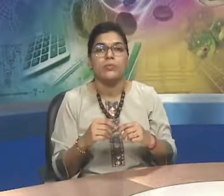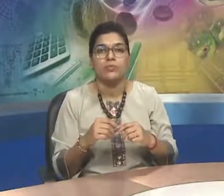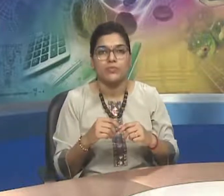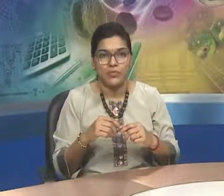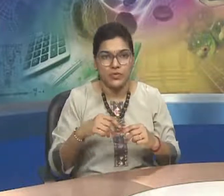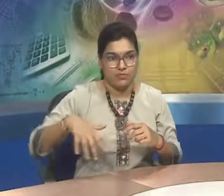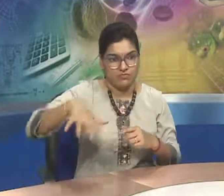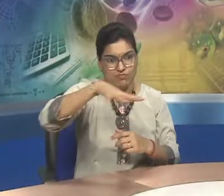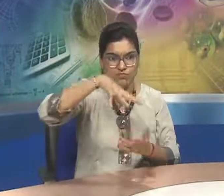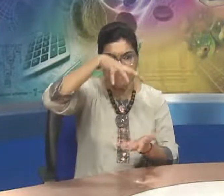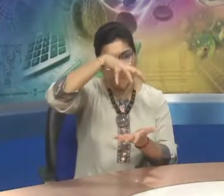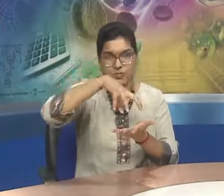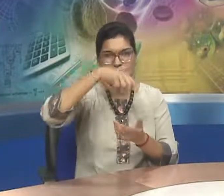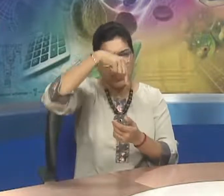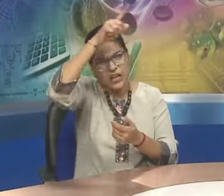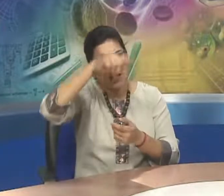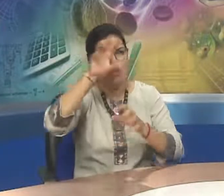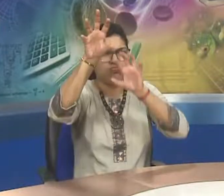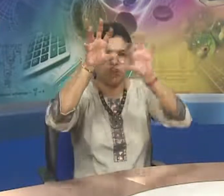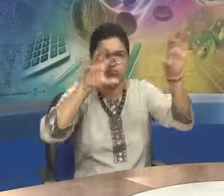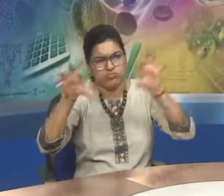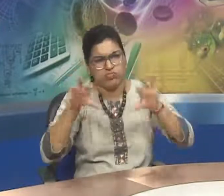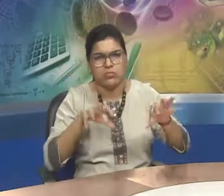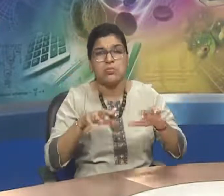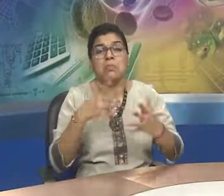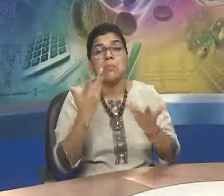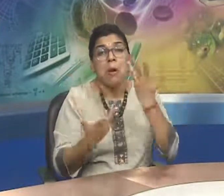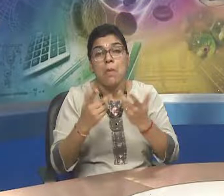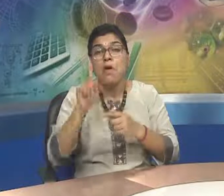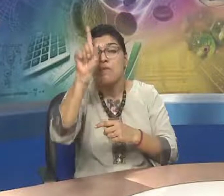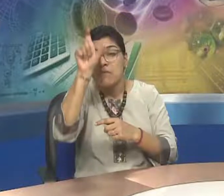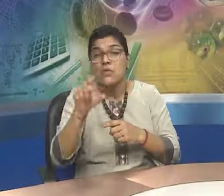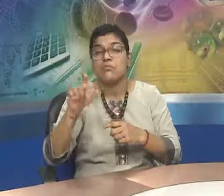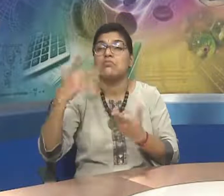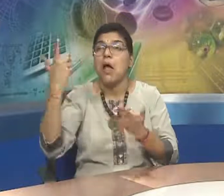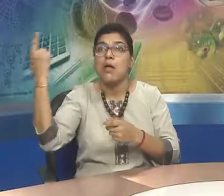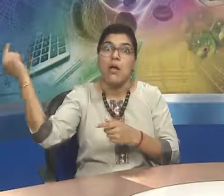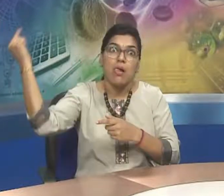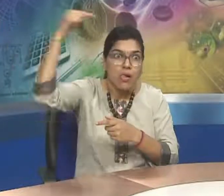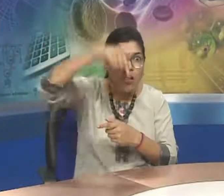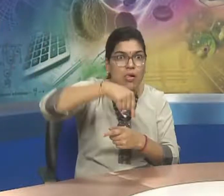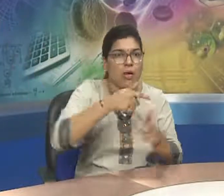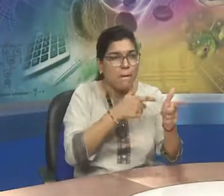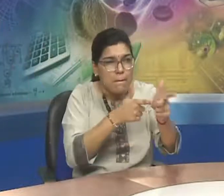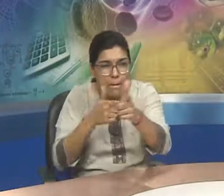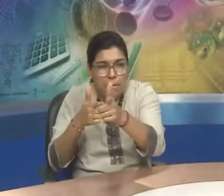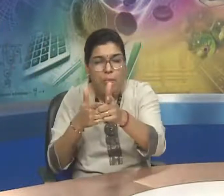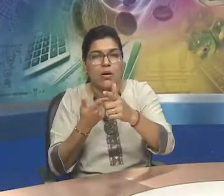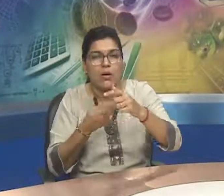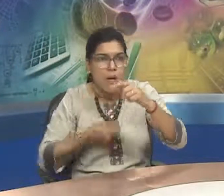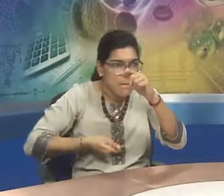restricting the people for some reasons.